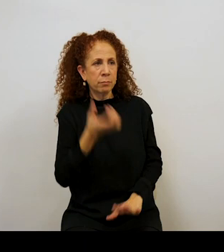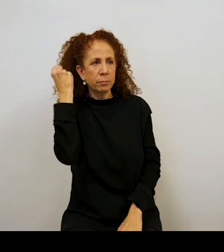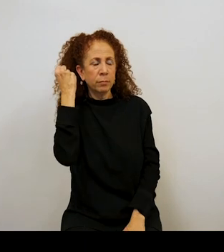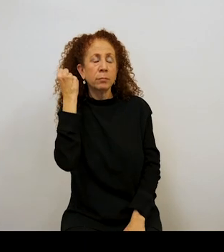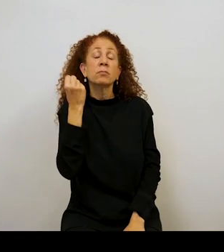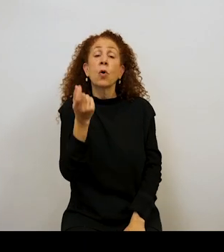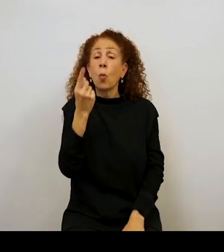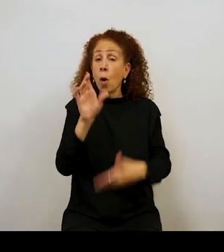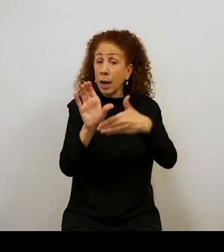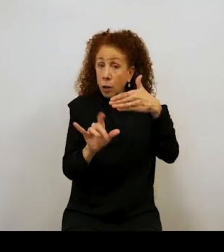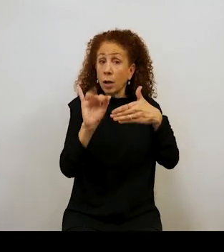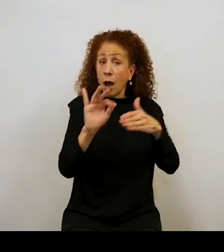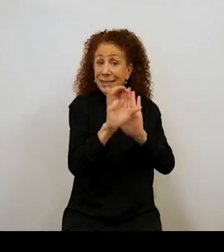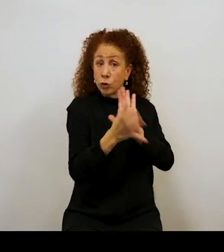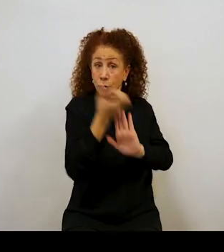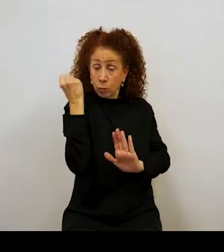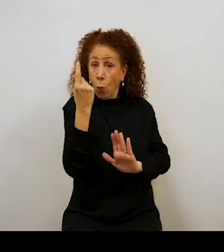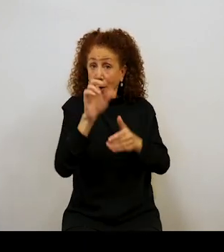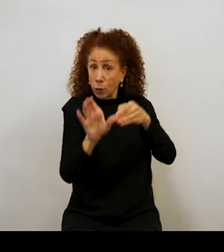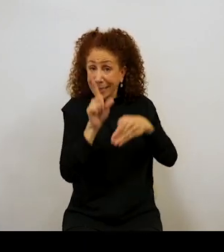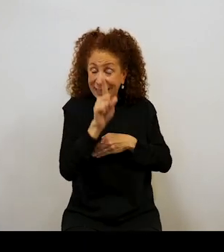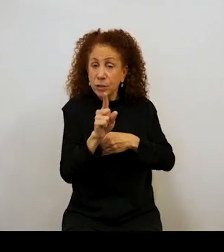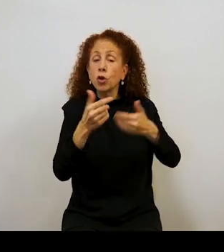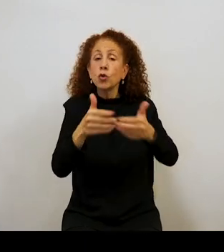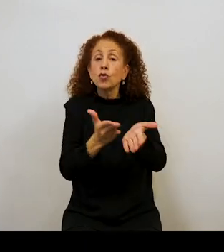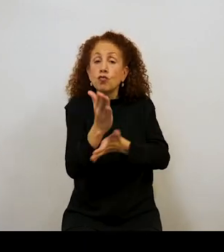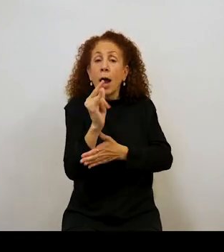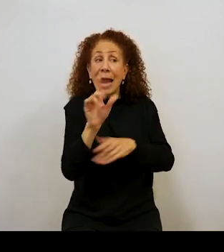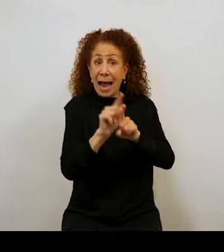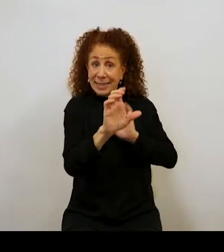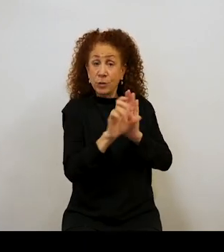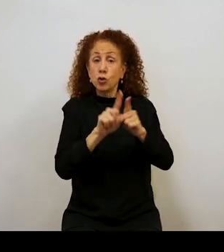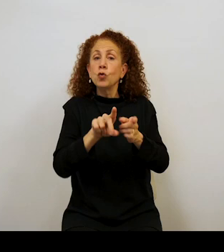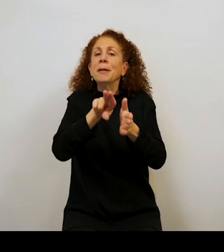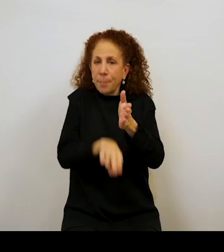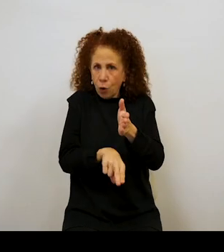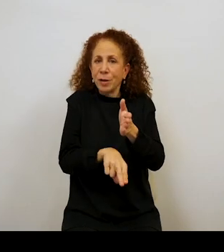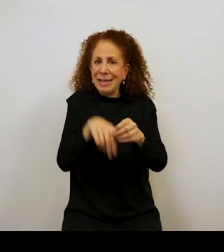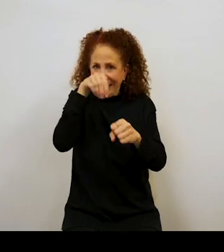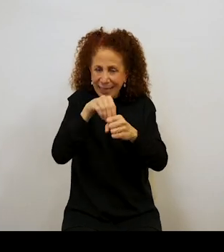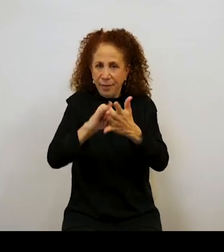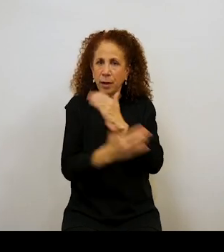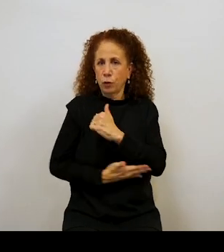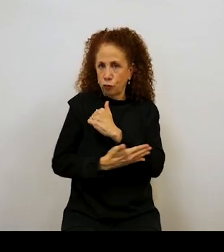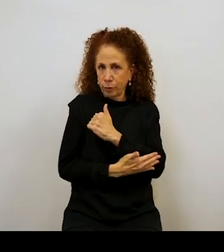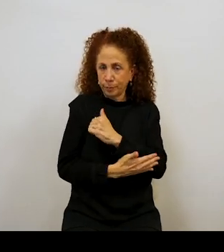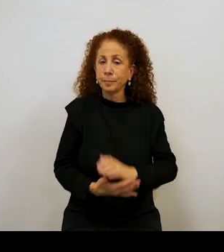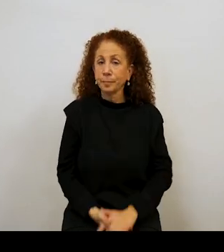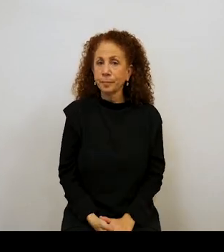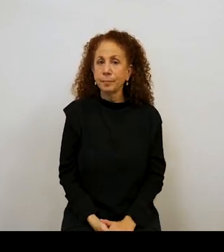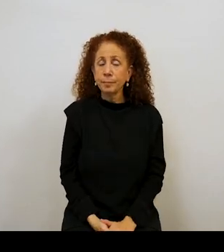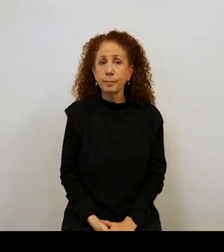one of the consequences of being stripped of your citizenship is you lose the right of a citizen to be buried in the country of